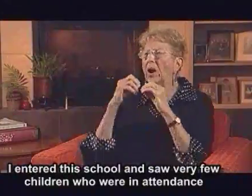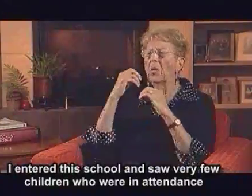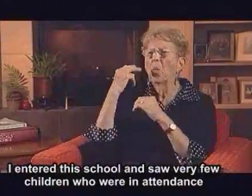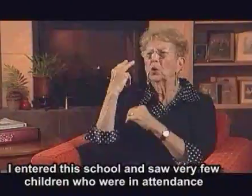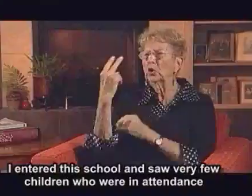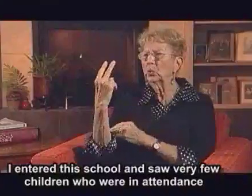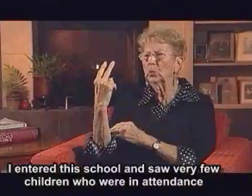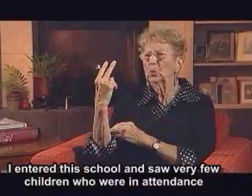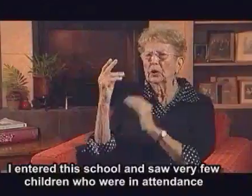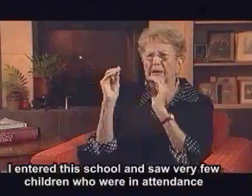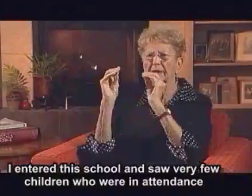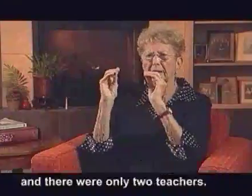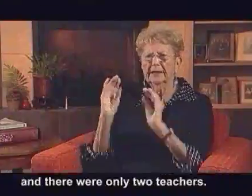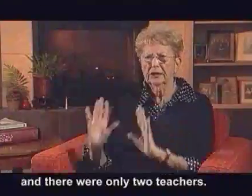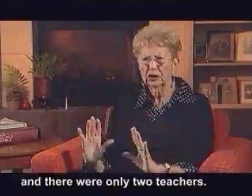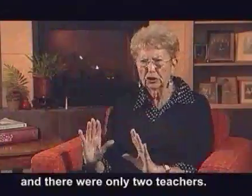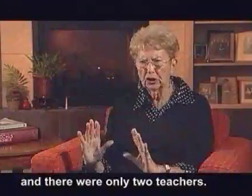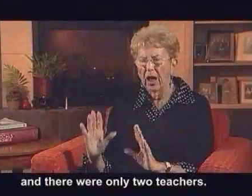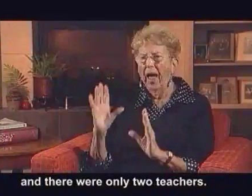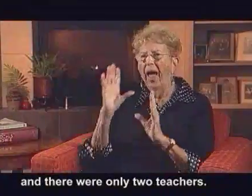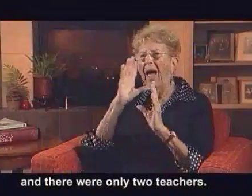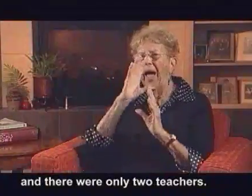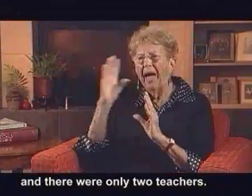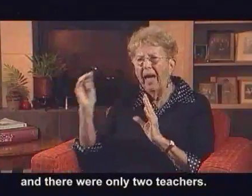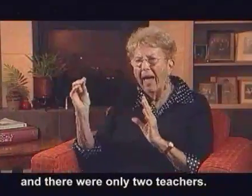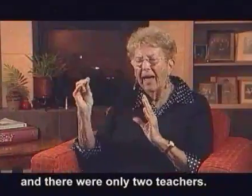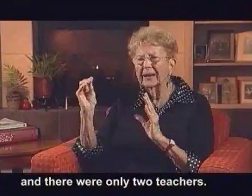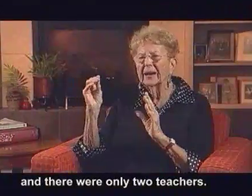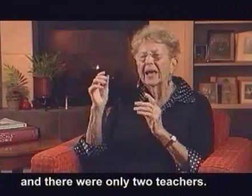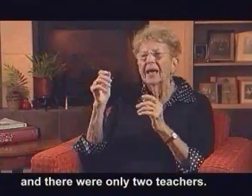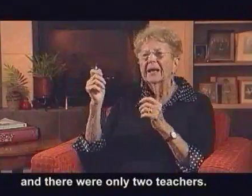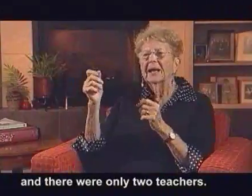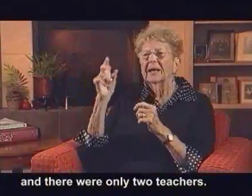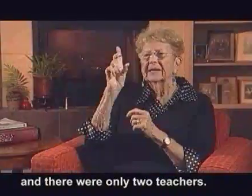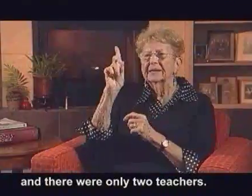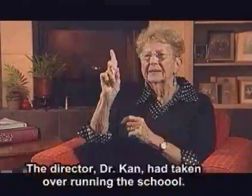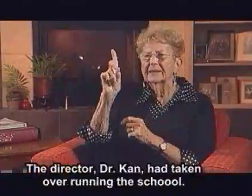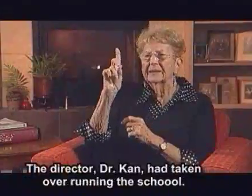children who were in attendance, and there were only 2 teachers.